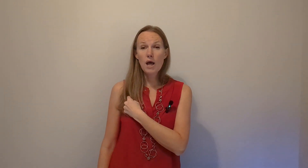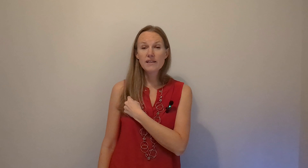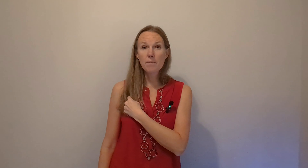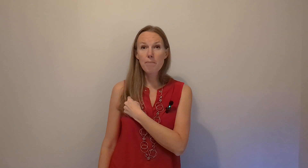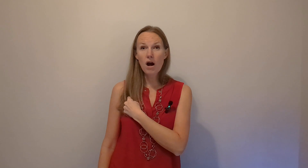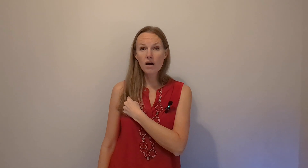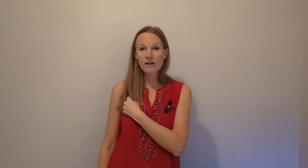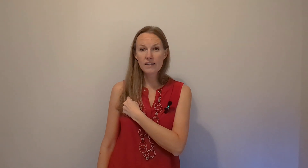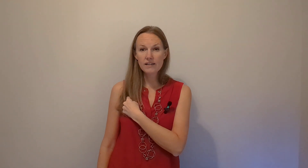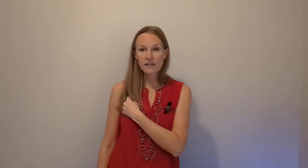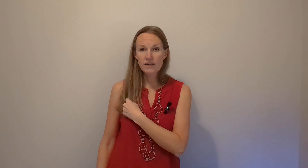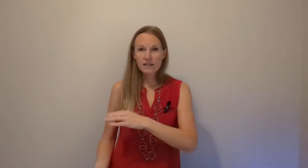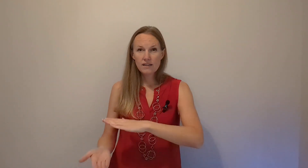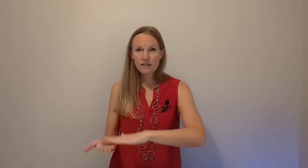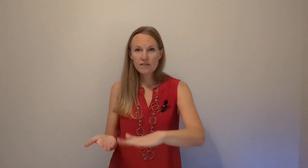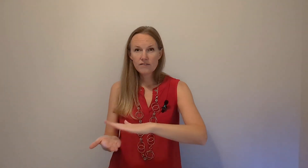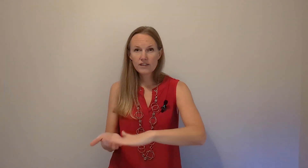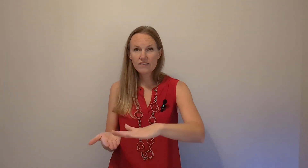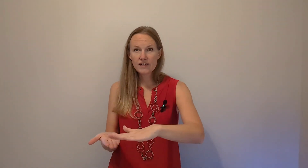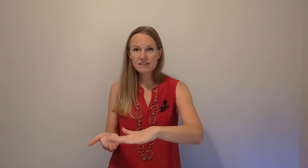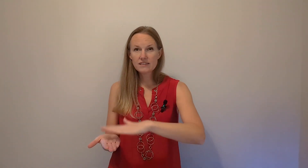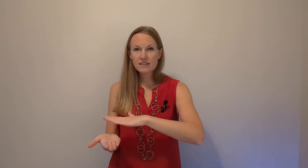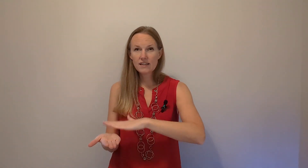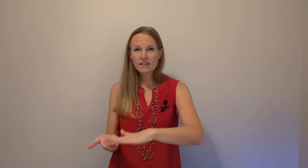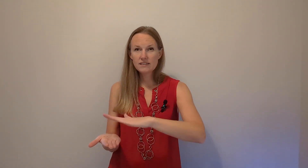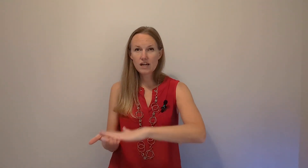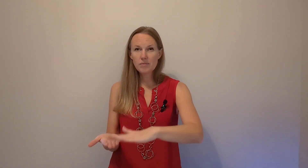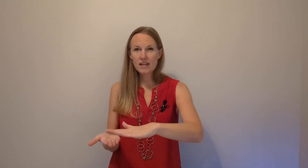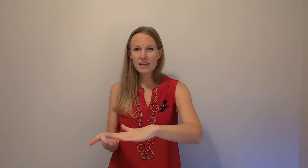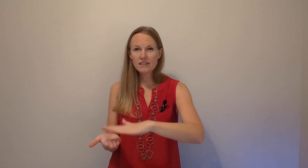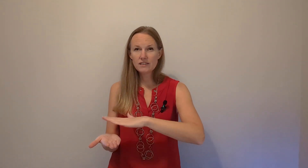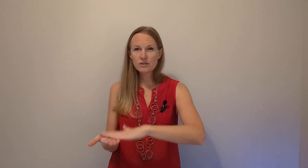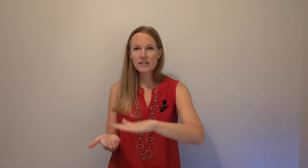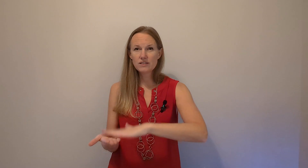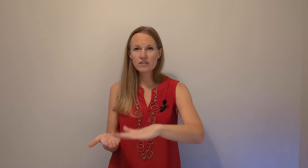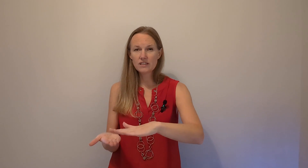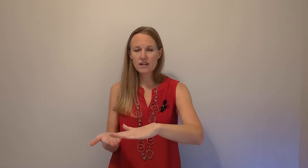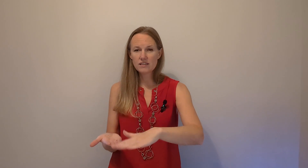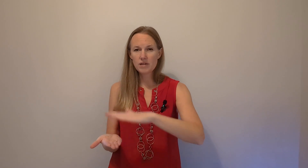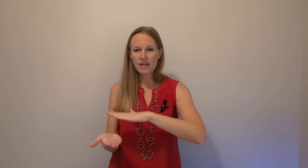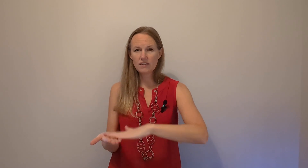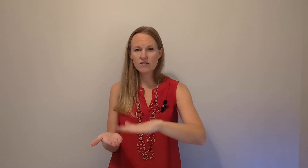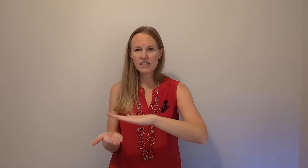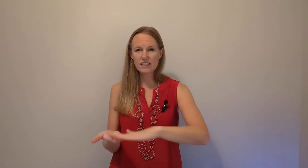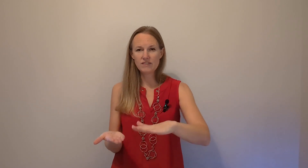and then pardon, forgiveness. Okay, dominant hand, twice over your non-dominant hand,